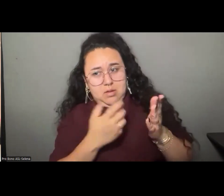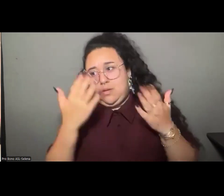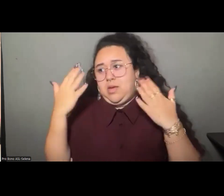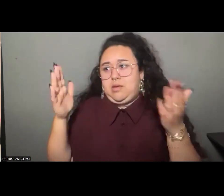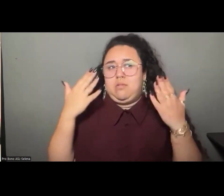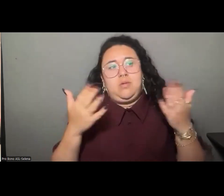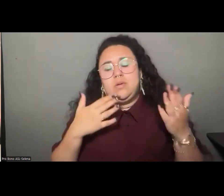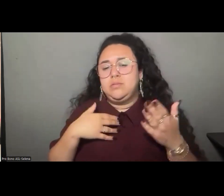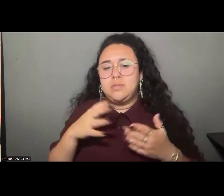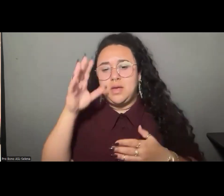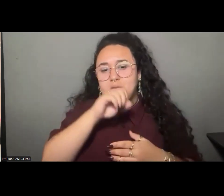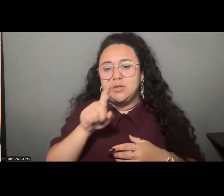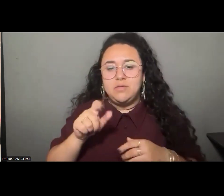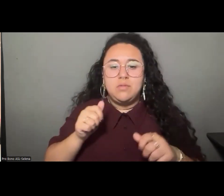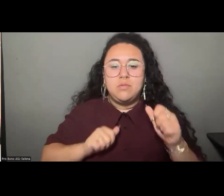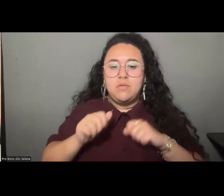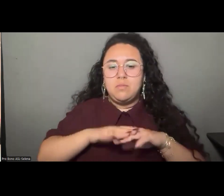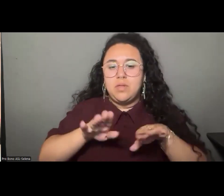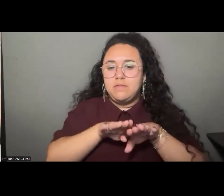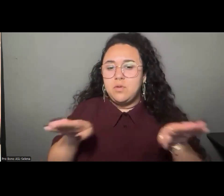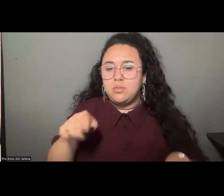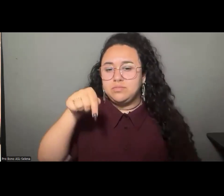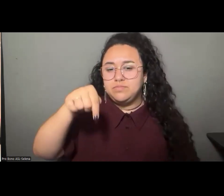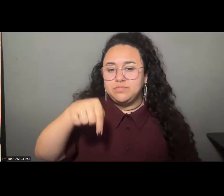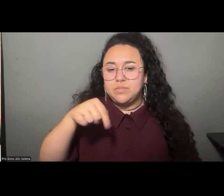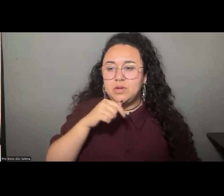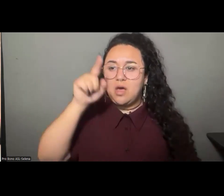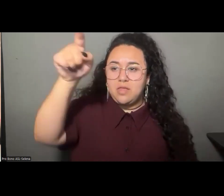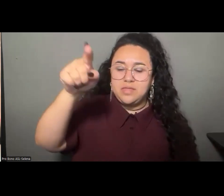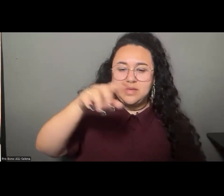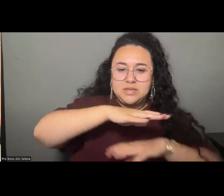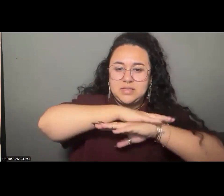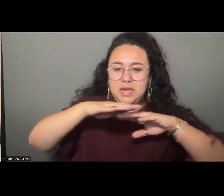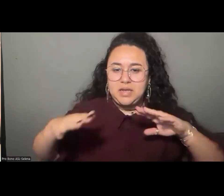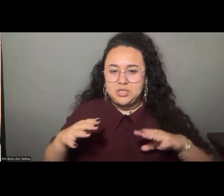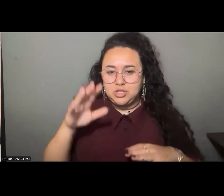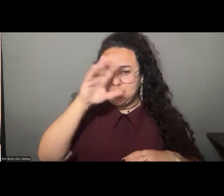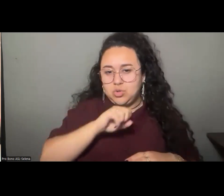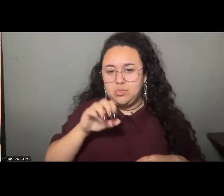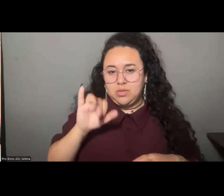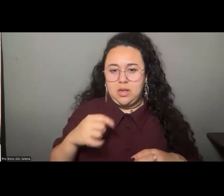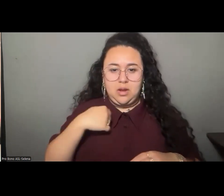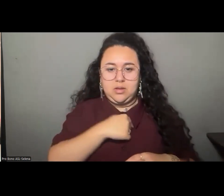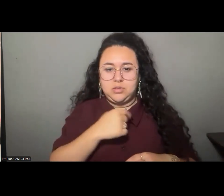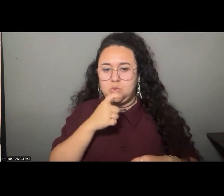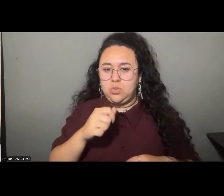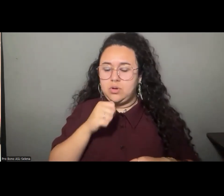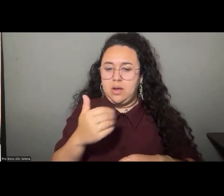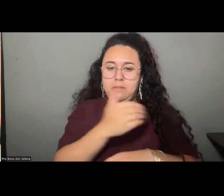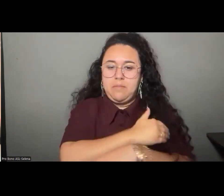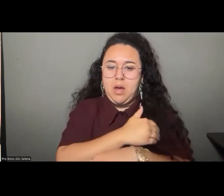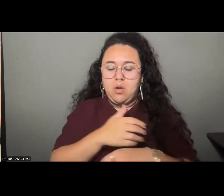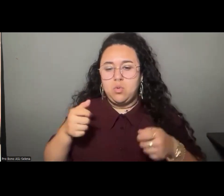well, I guess you'll just have to perform on the floor, right? Like not on the stage. And he just assumed that those of us who were not power chair users who